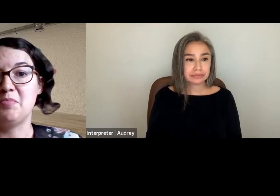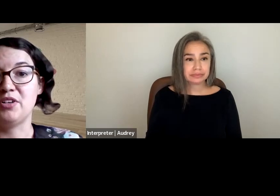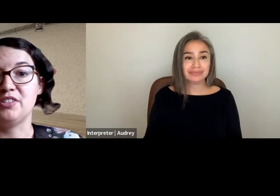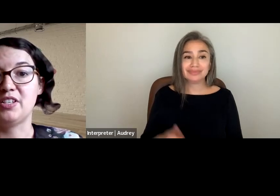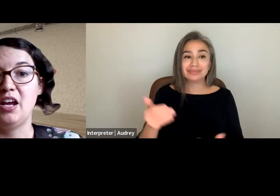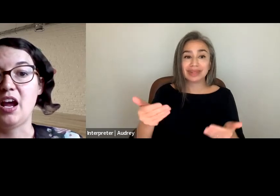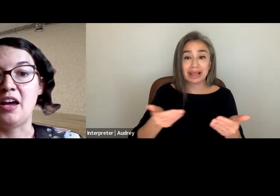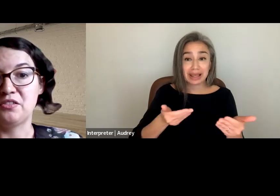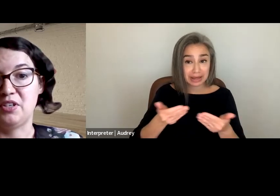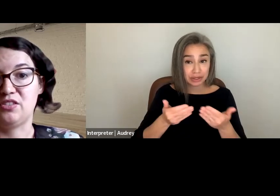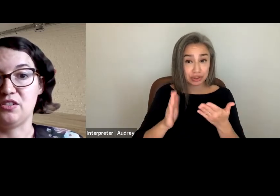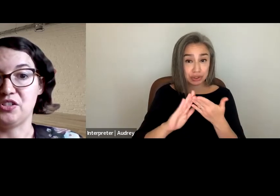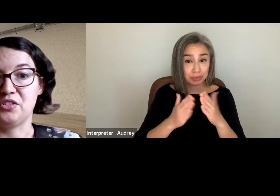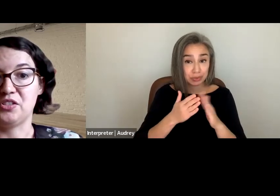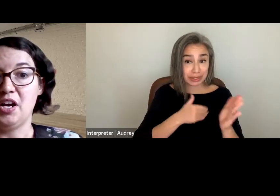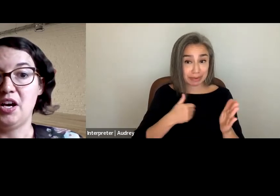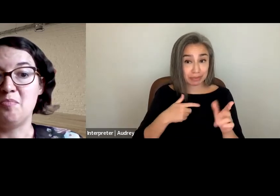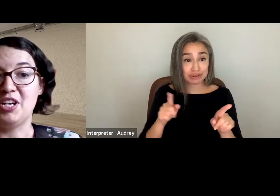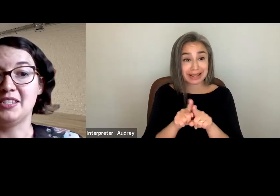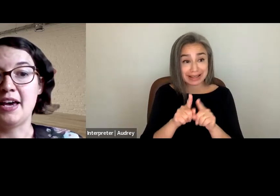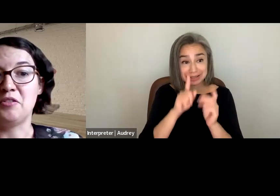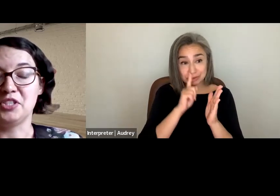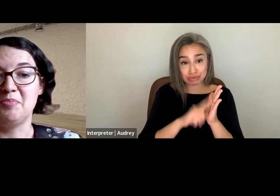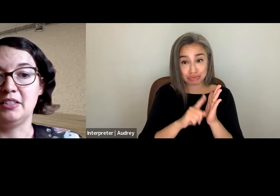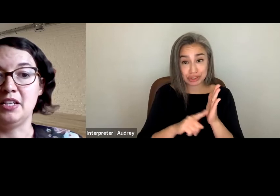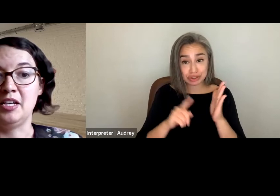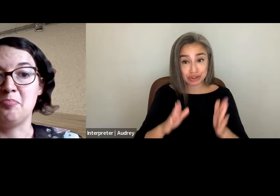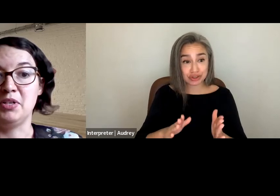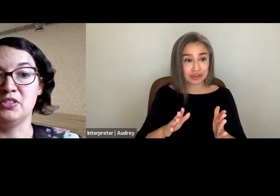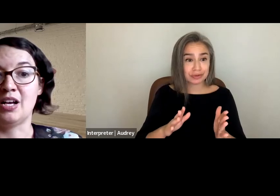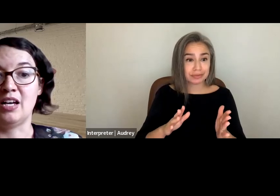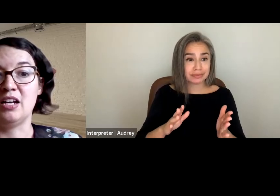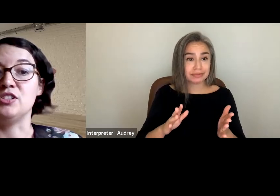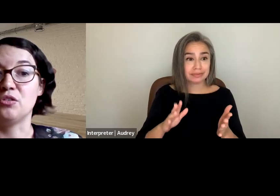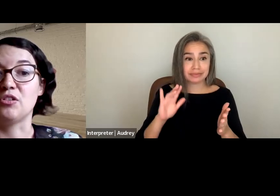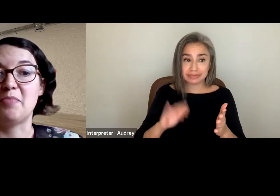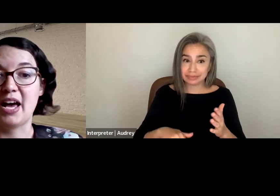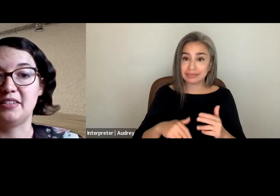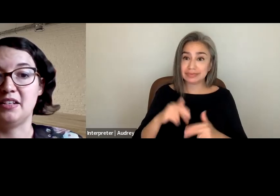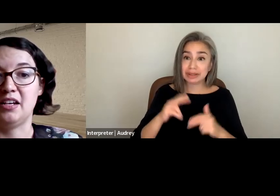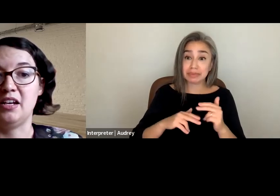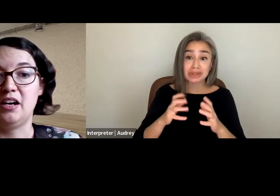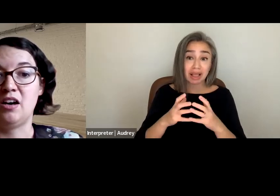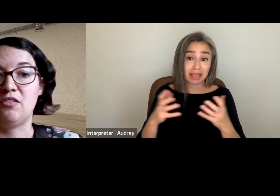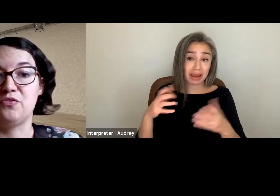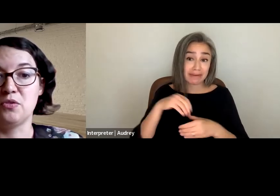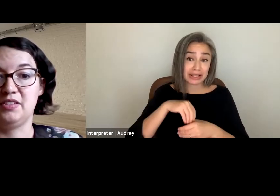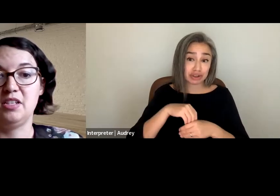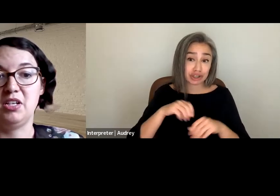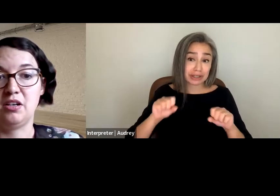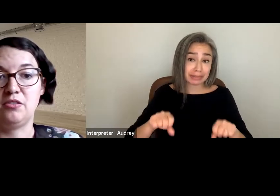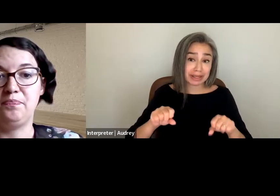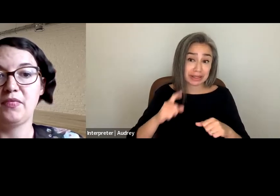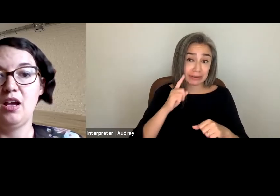community members as researchers, because that ultimately builds a lot of internal capacity for